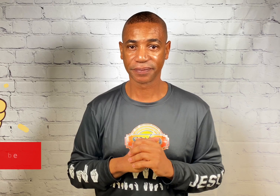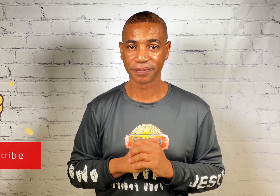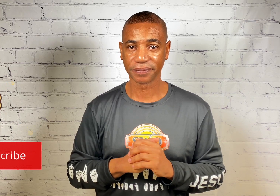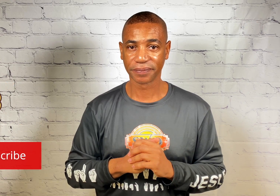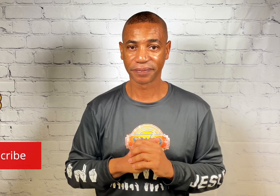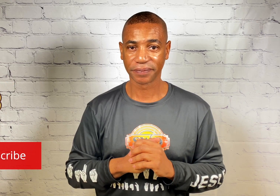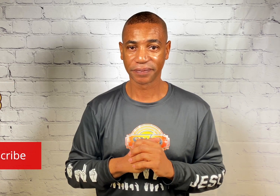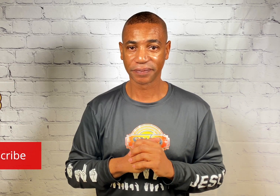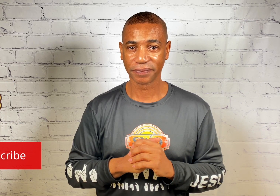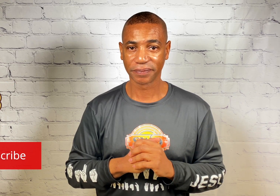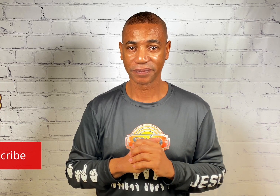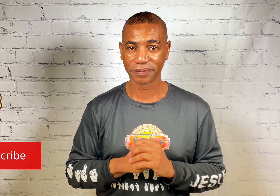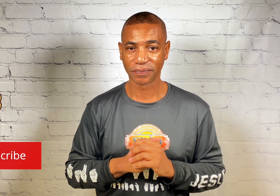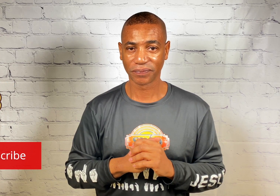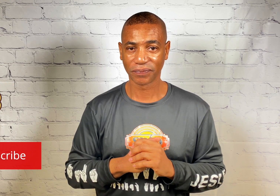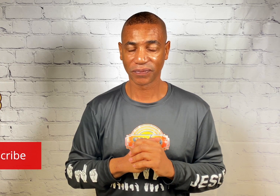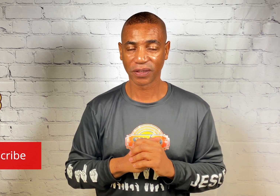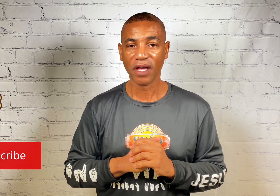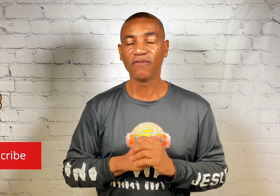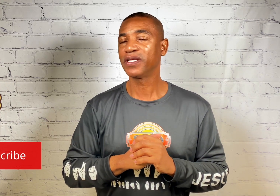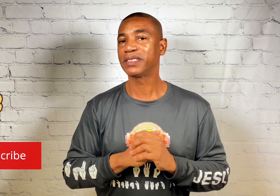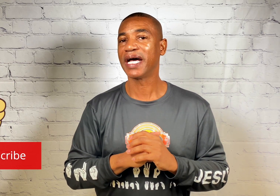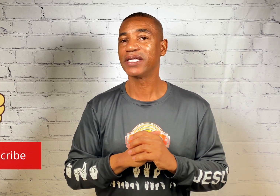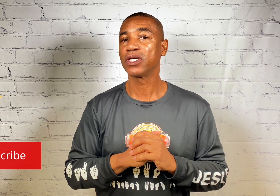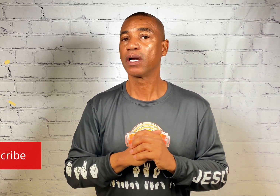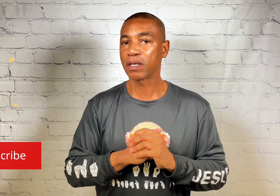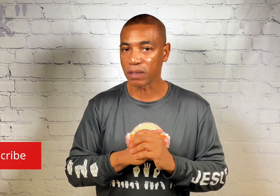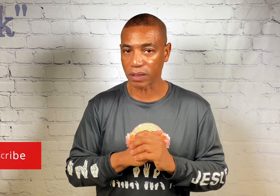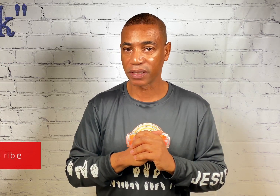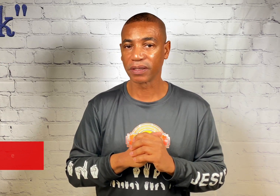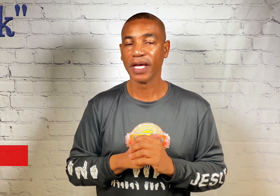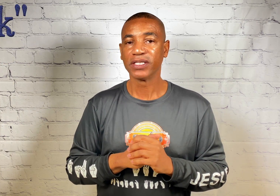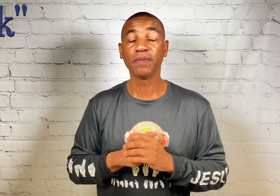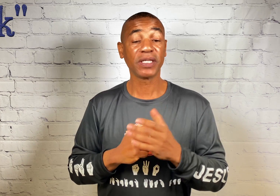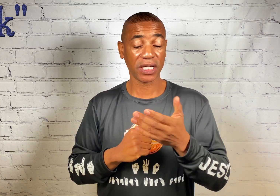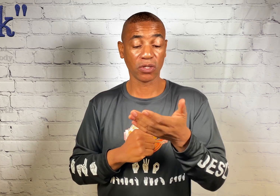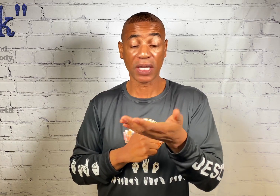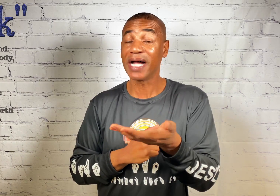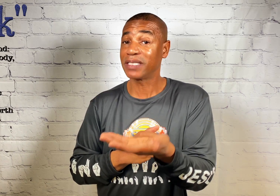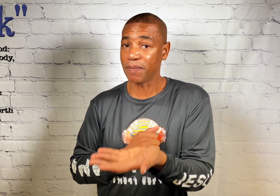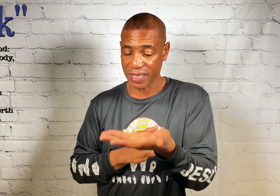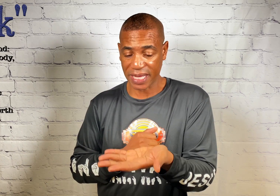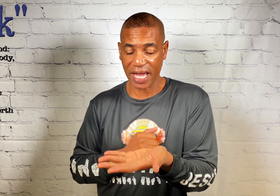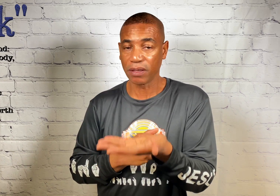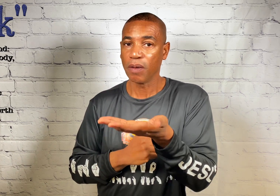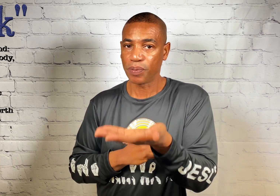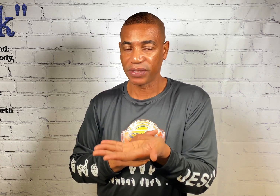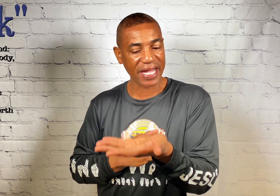For the signs cook, simply take your non-dominant hand, put that out in